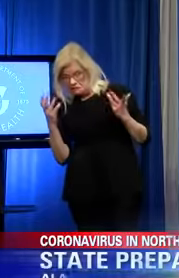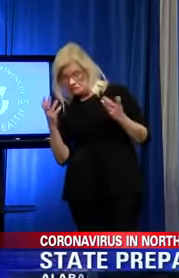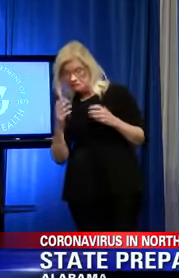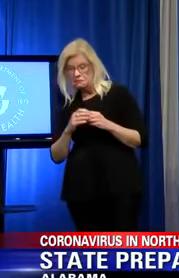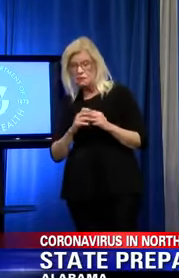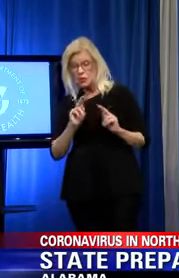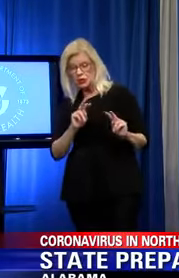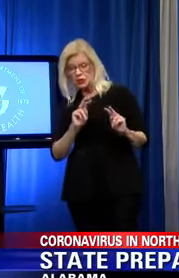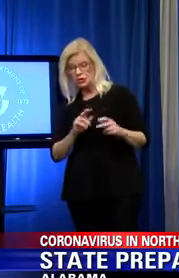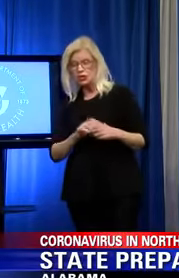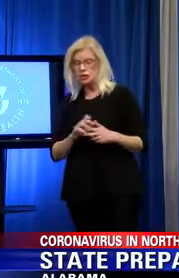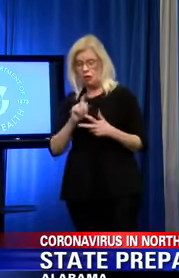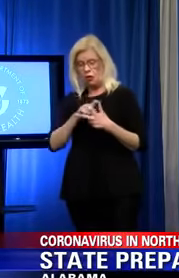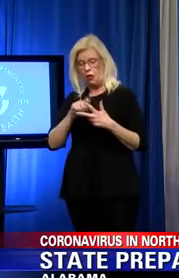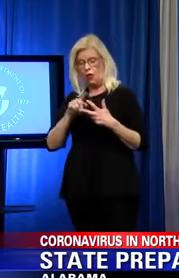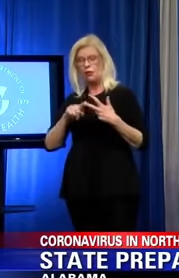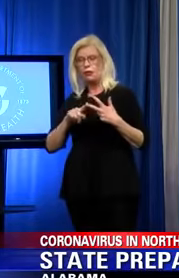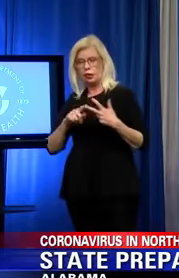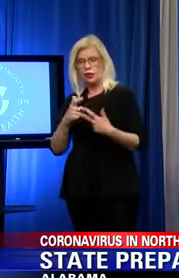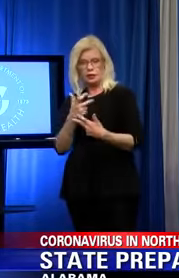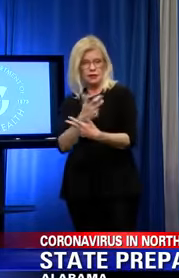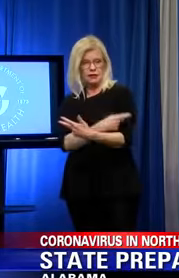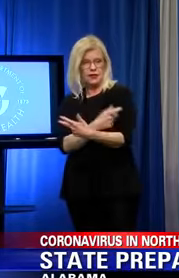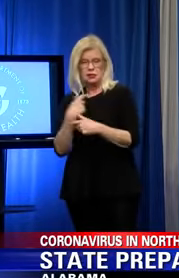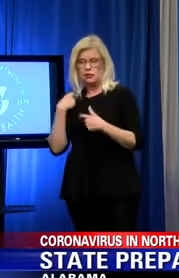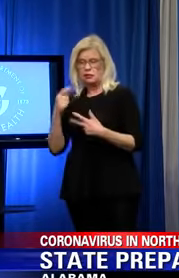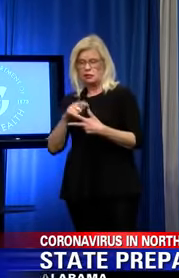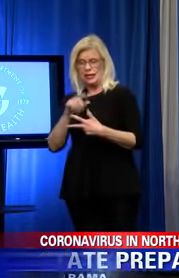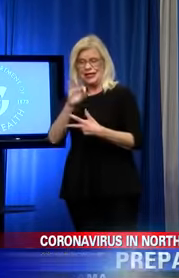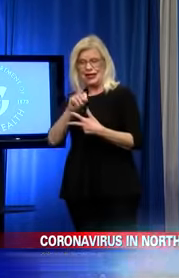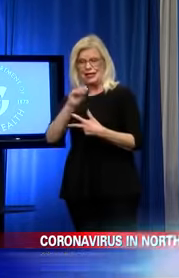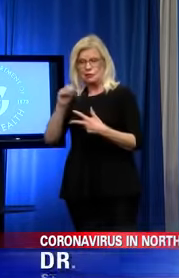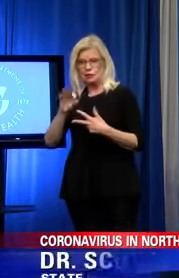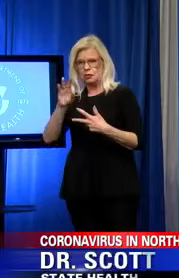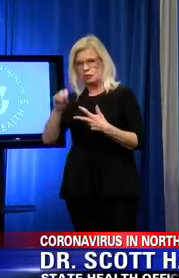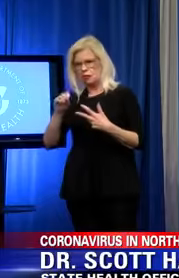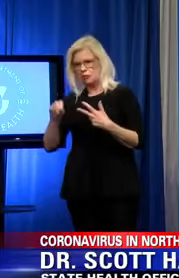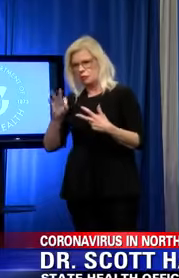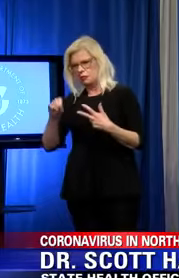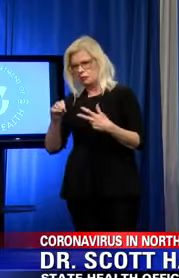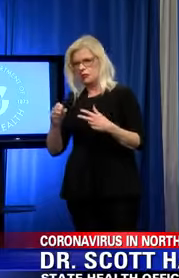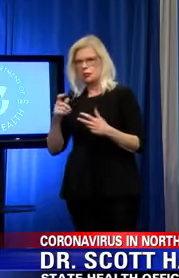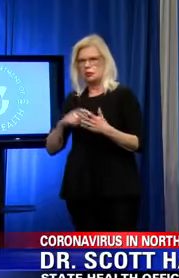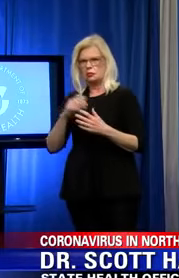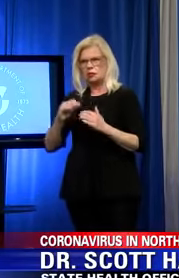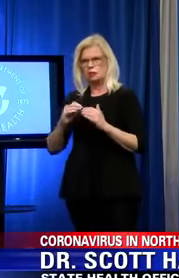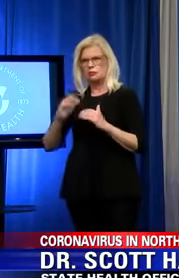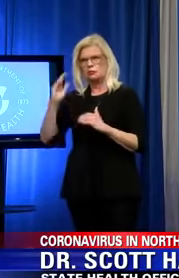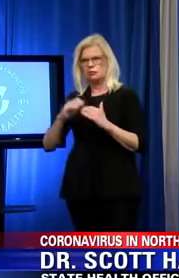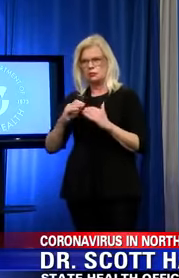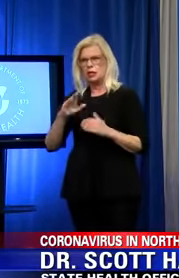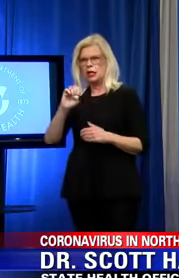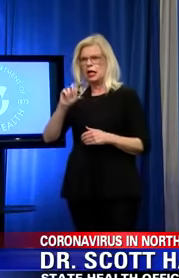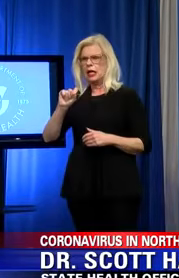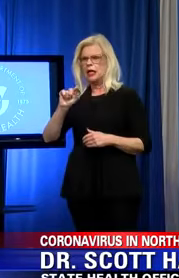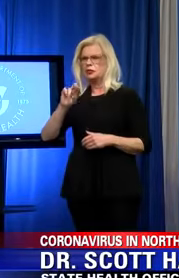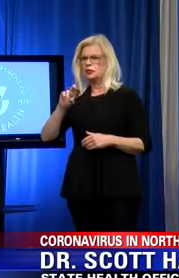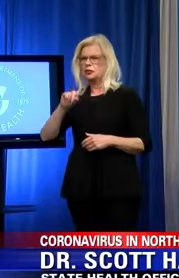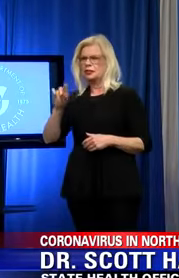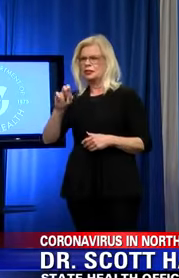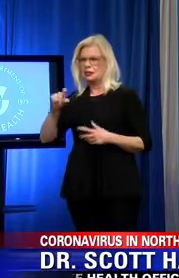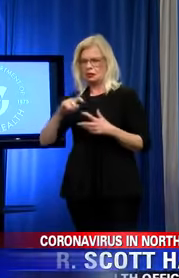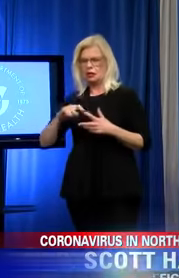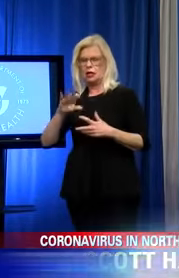Hearing that all 3 of the products so far have 90% or more effectiveness. The AstraZeneca, at least in one of its dosing regimens, has